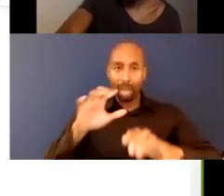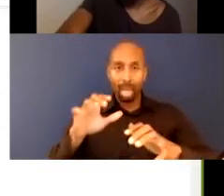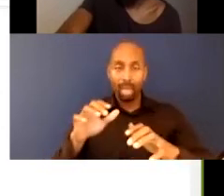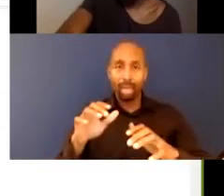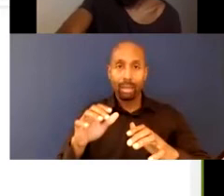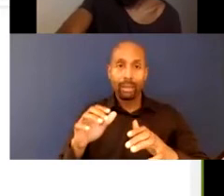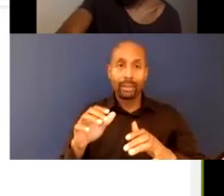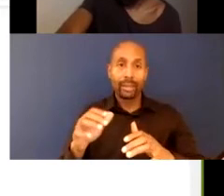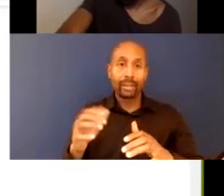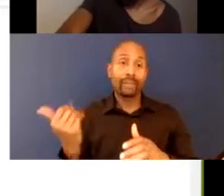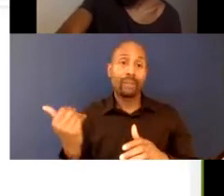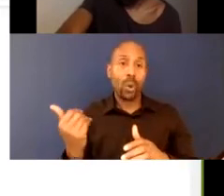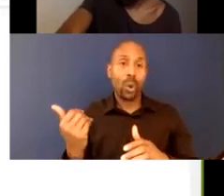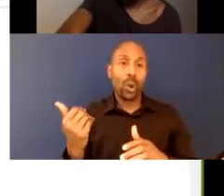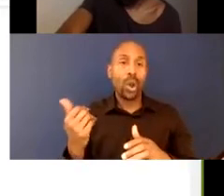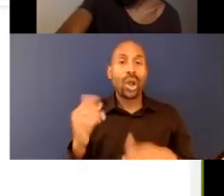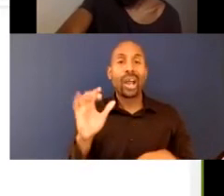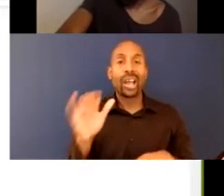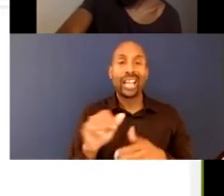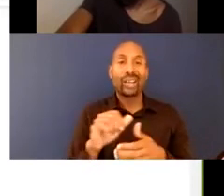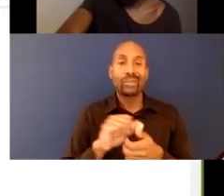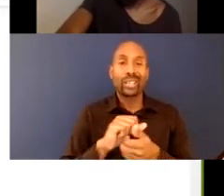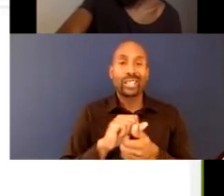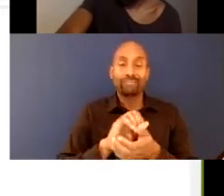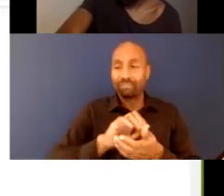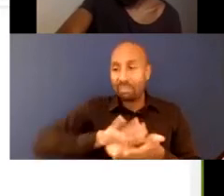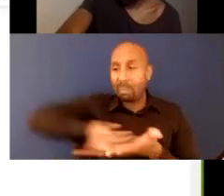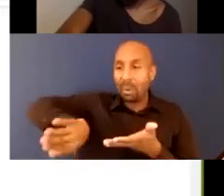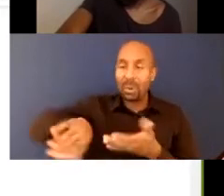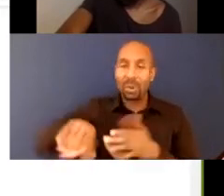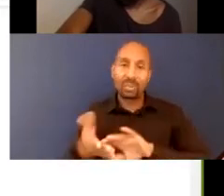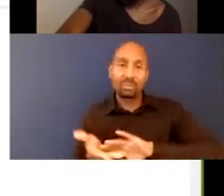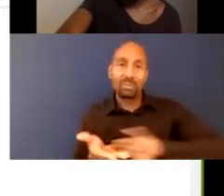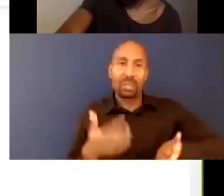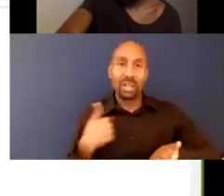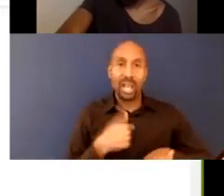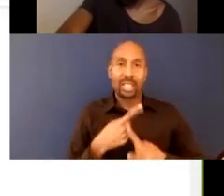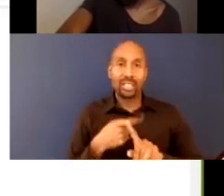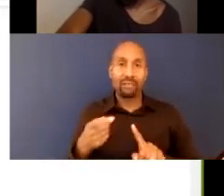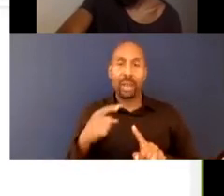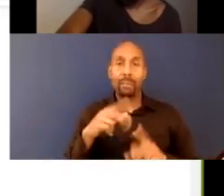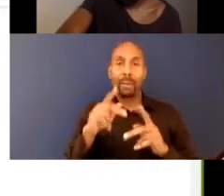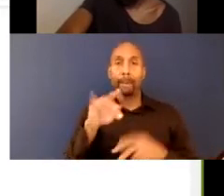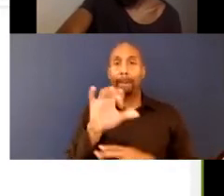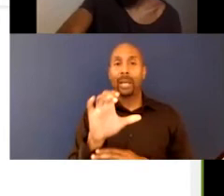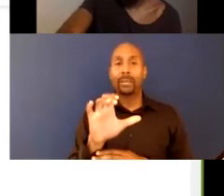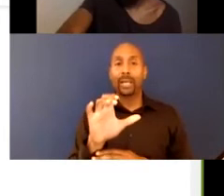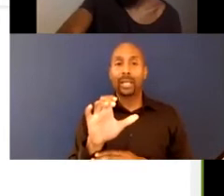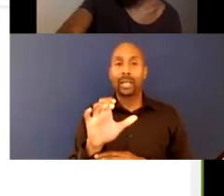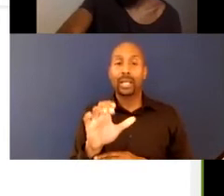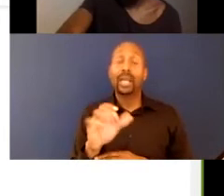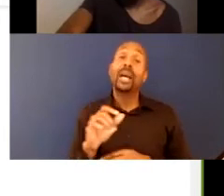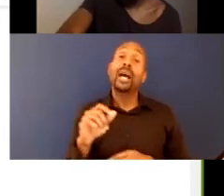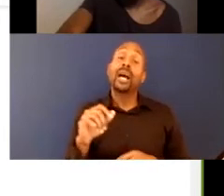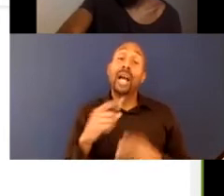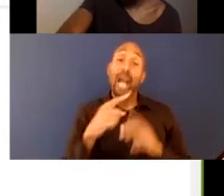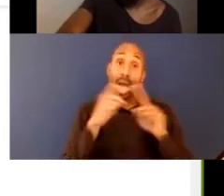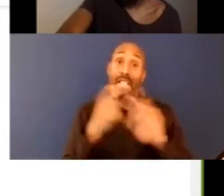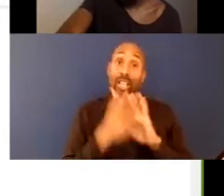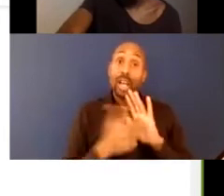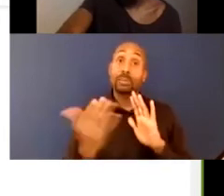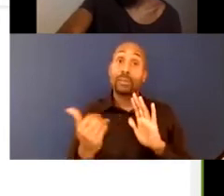public pavement. Ugly laws used to be on many US cities' law books, beginning in Chicago